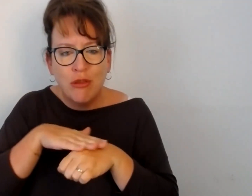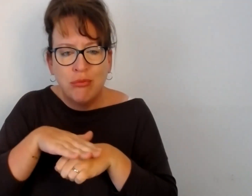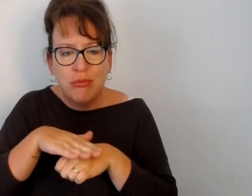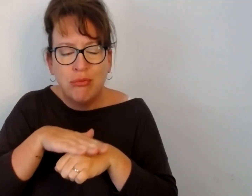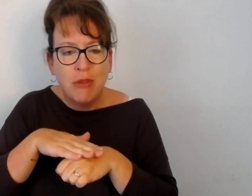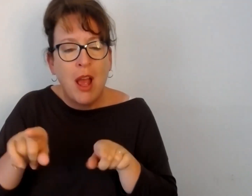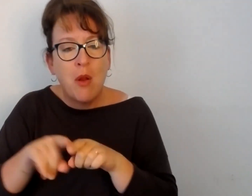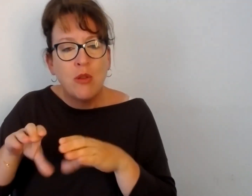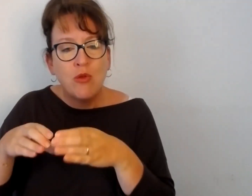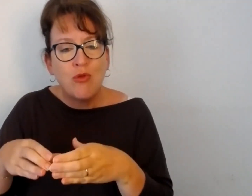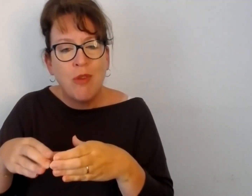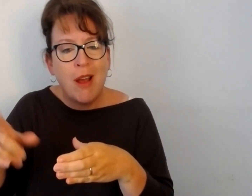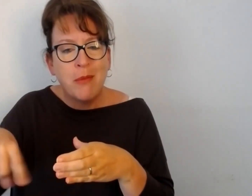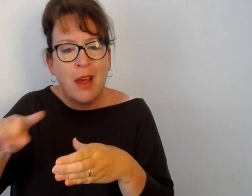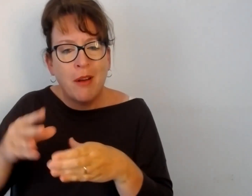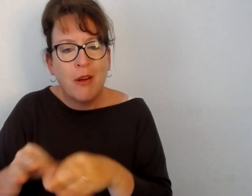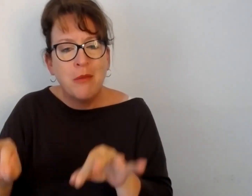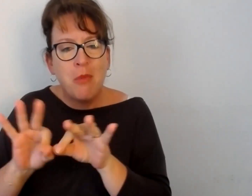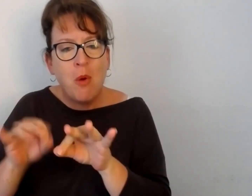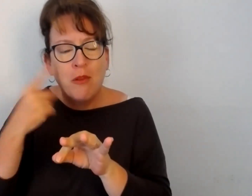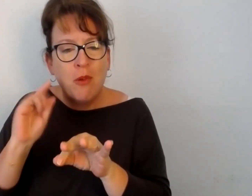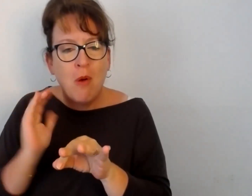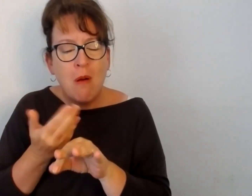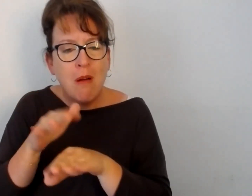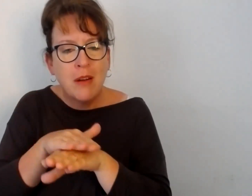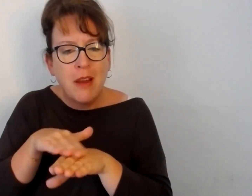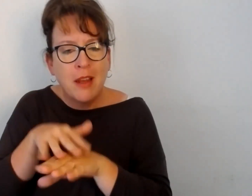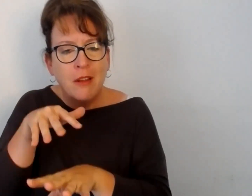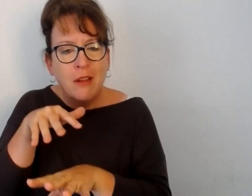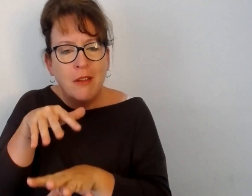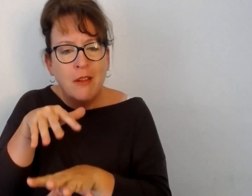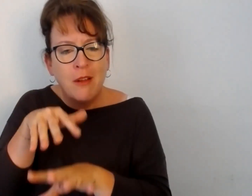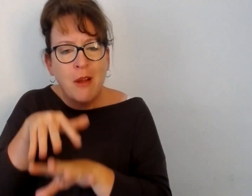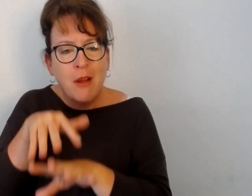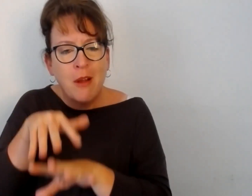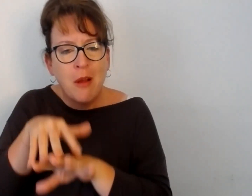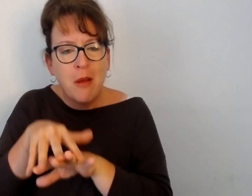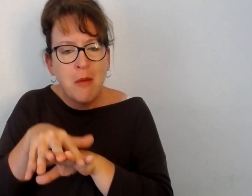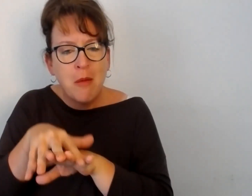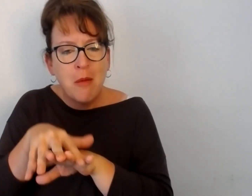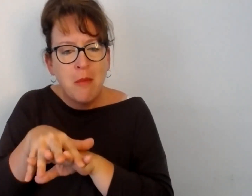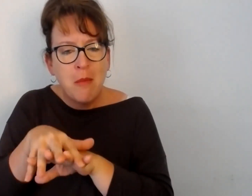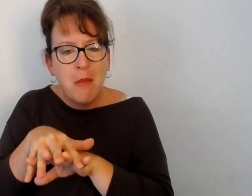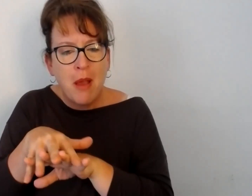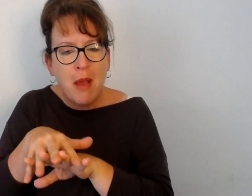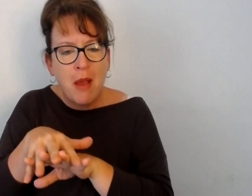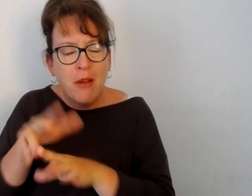protect environmental resources essential to their lifestyles? Thank you for the question.